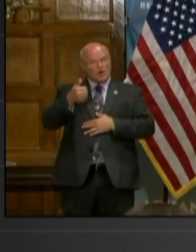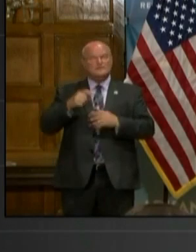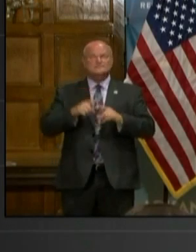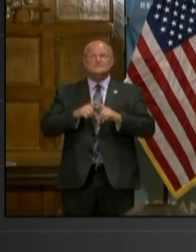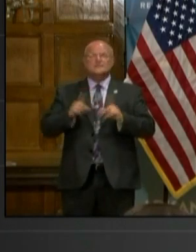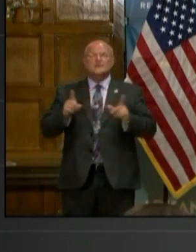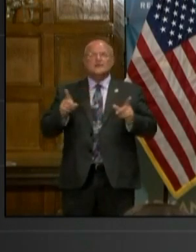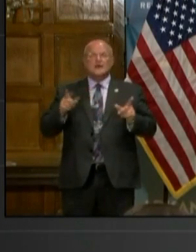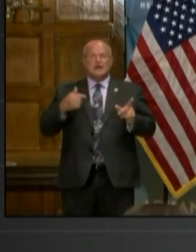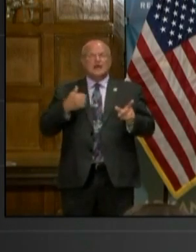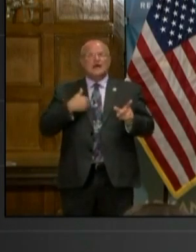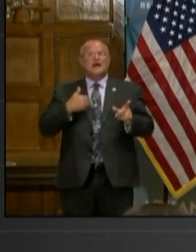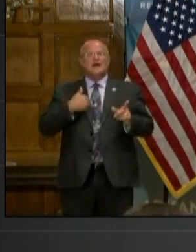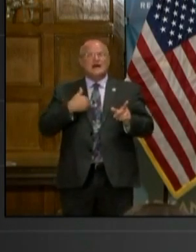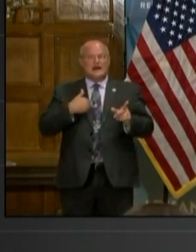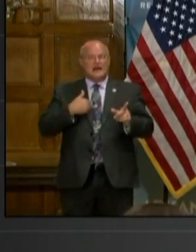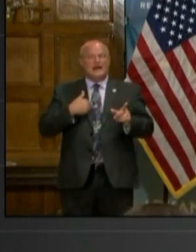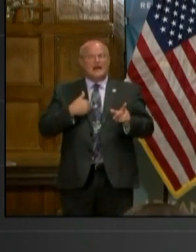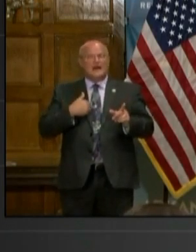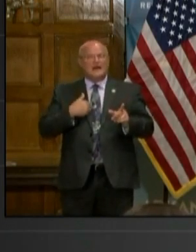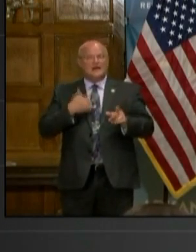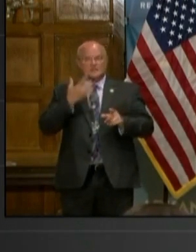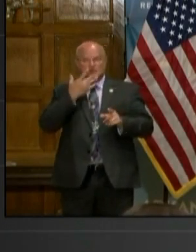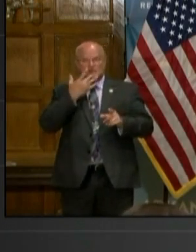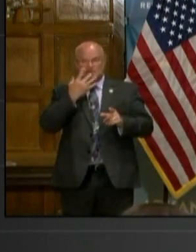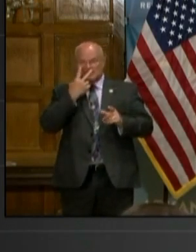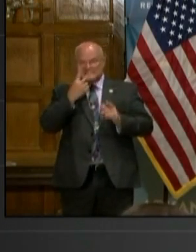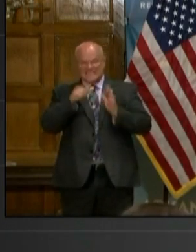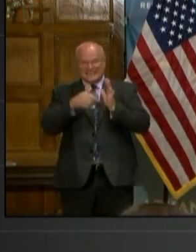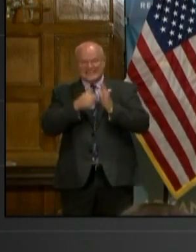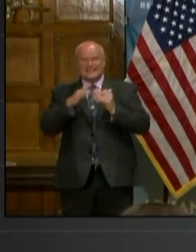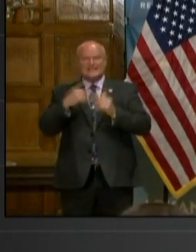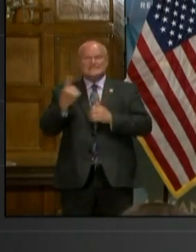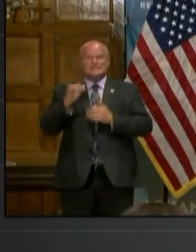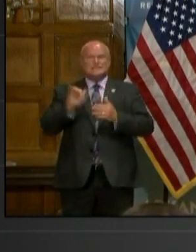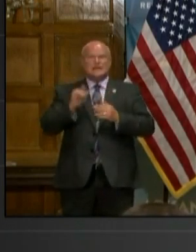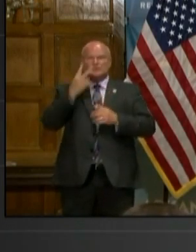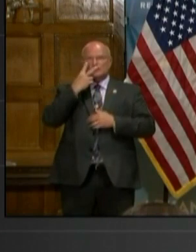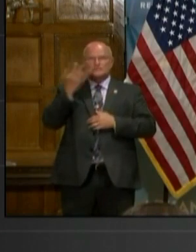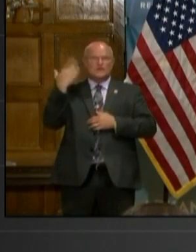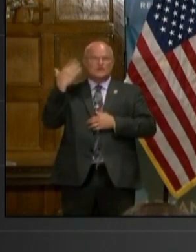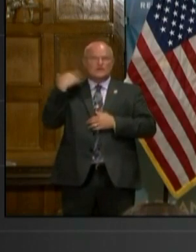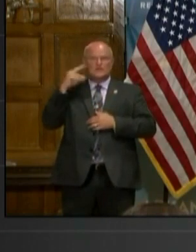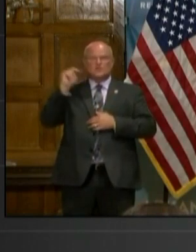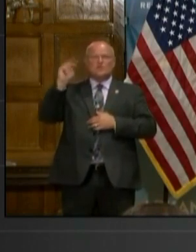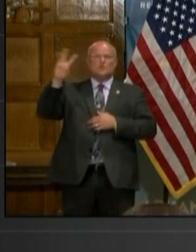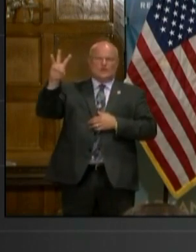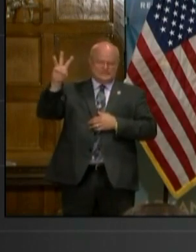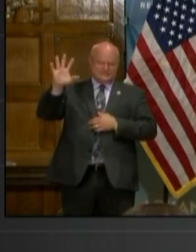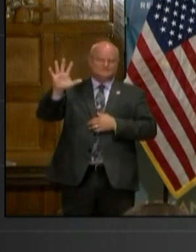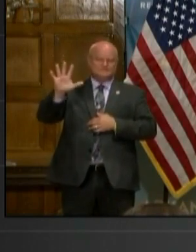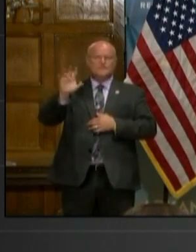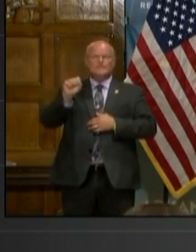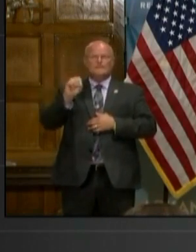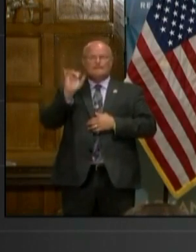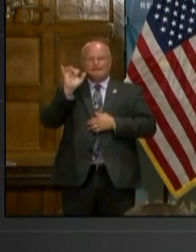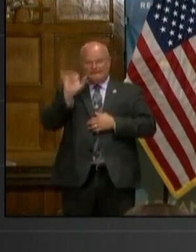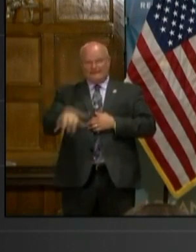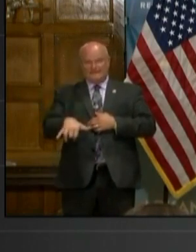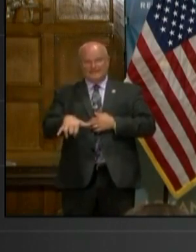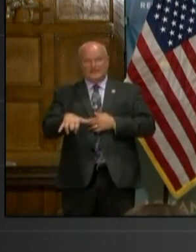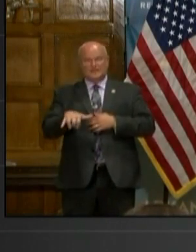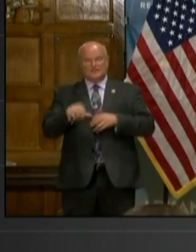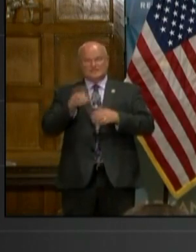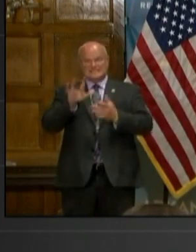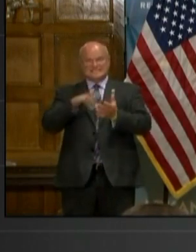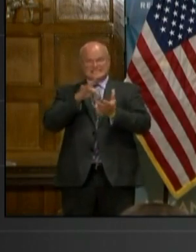But I much prefer to see this than something like what we saw in Northwest. So those